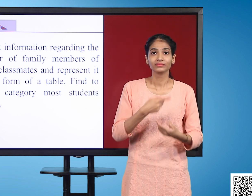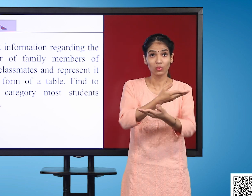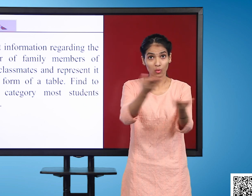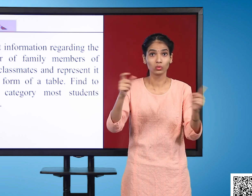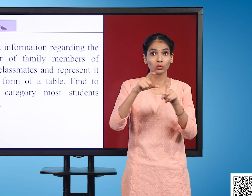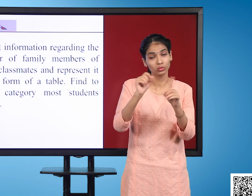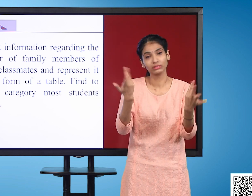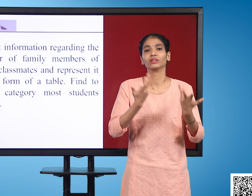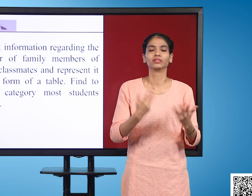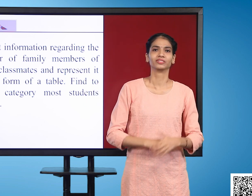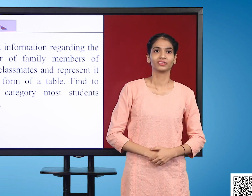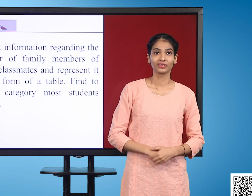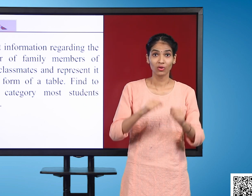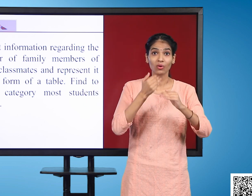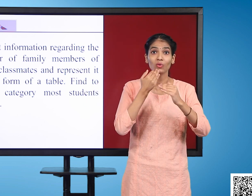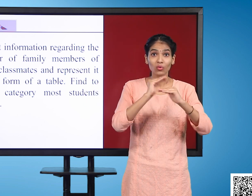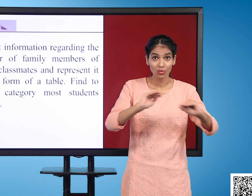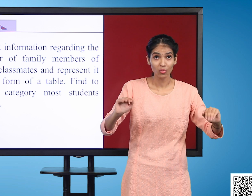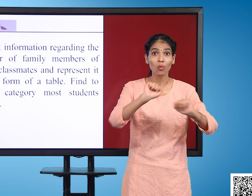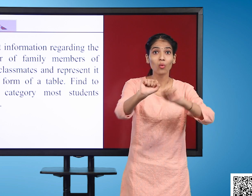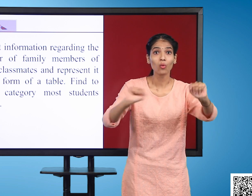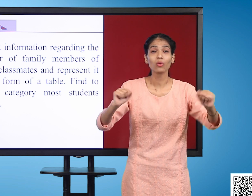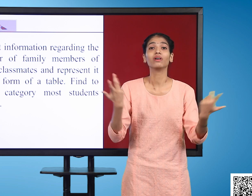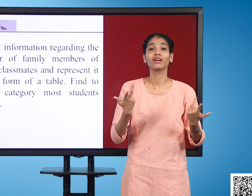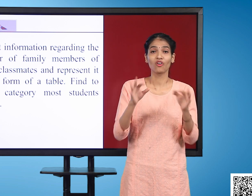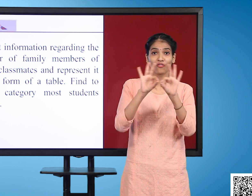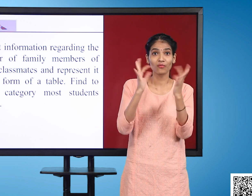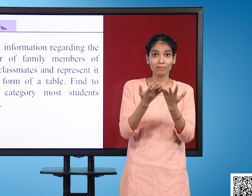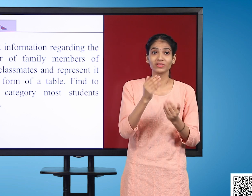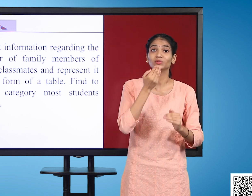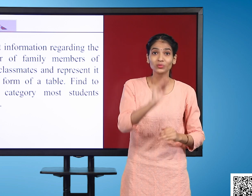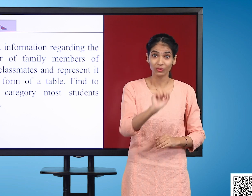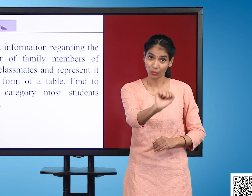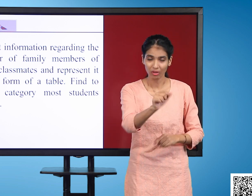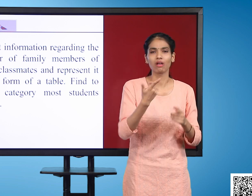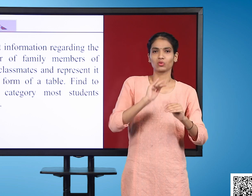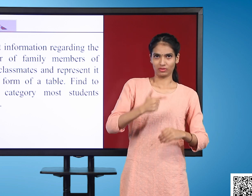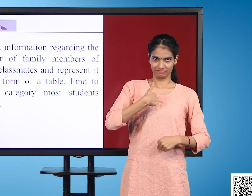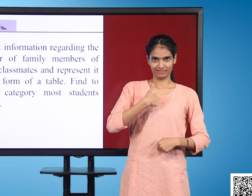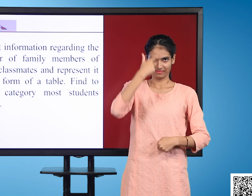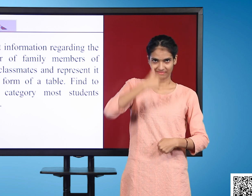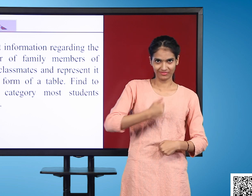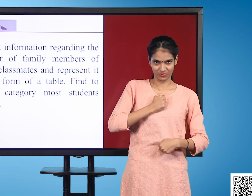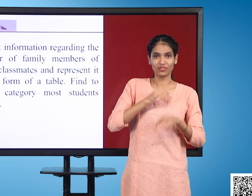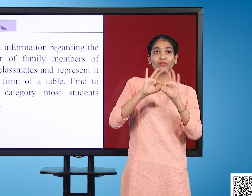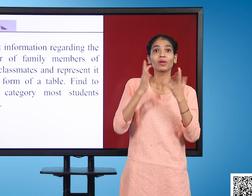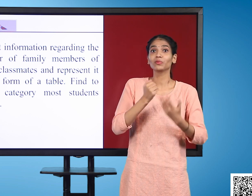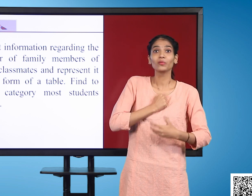Do this. 1. Collect information regarding the number of family members of your classmates and represent it in the